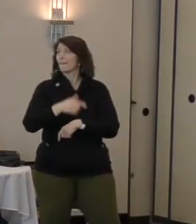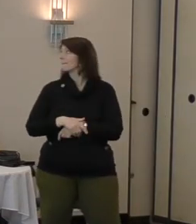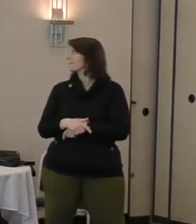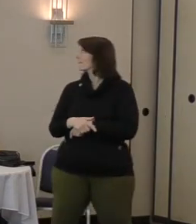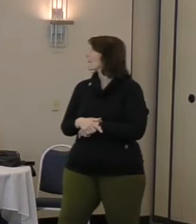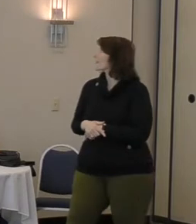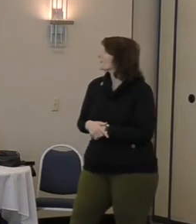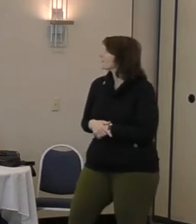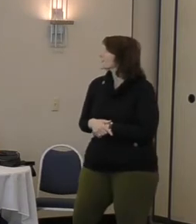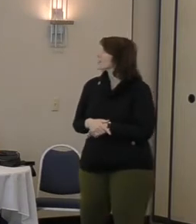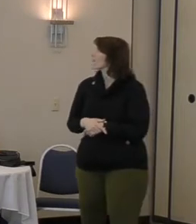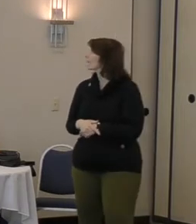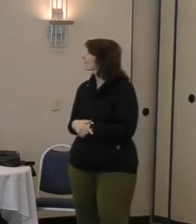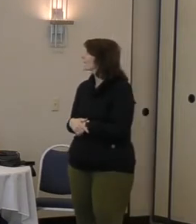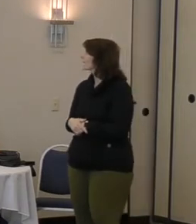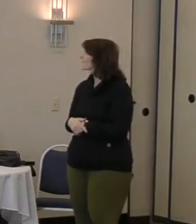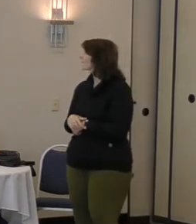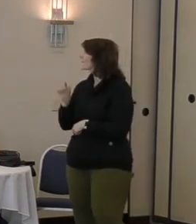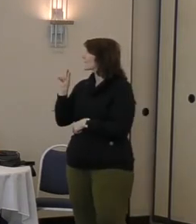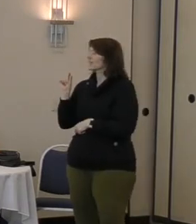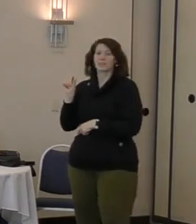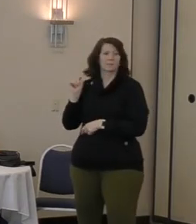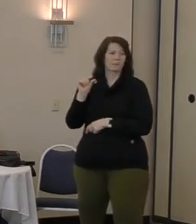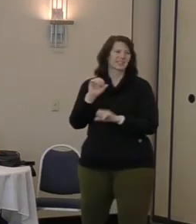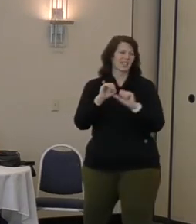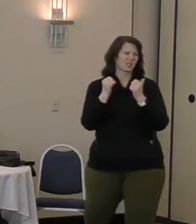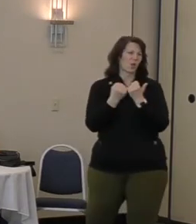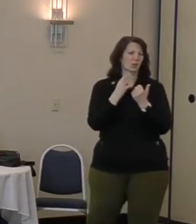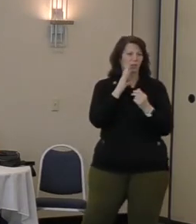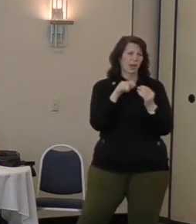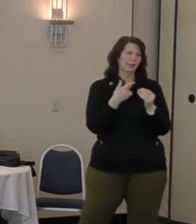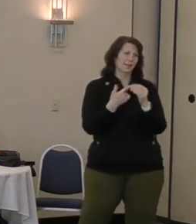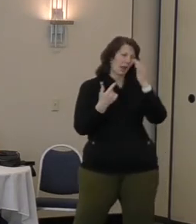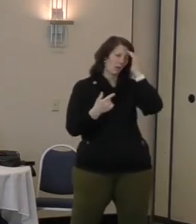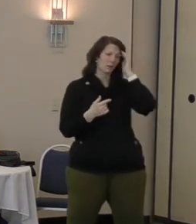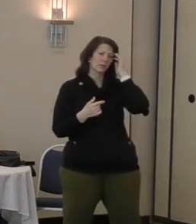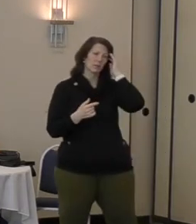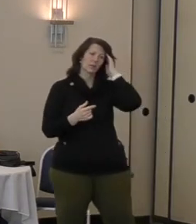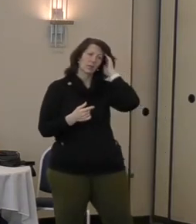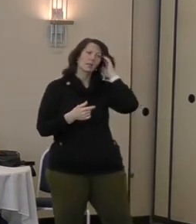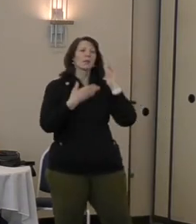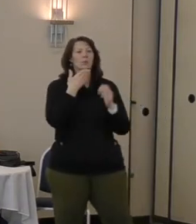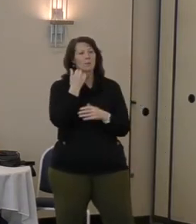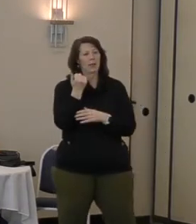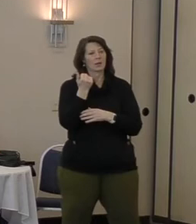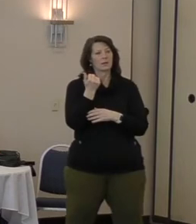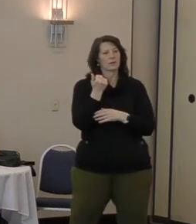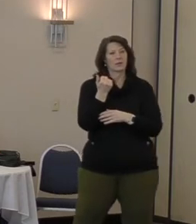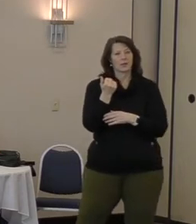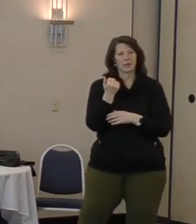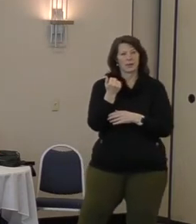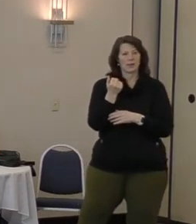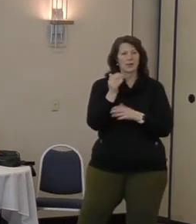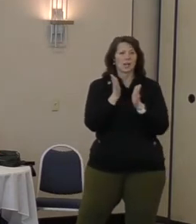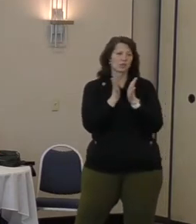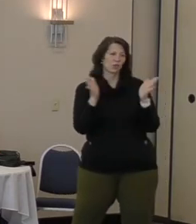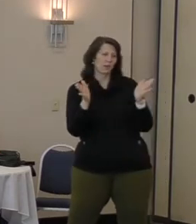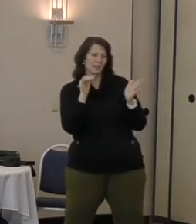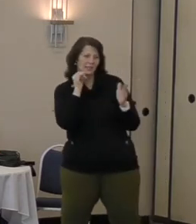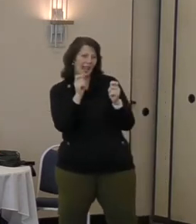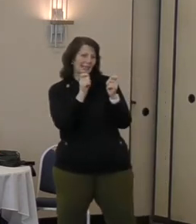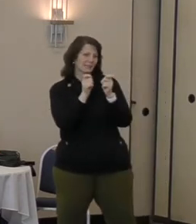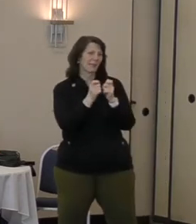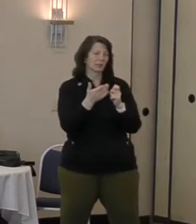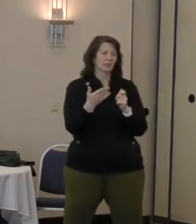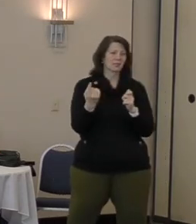And it's a bit of a sociology thing. It kind of talks about, well, you're better off being a generalist and not specializing until later and all that.